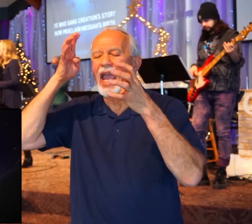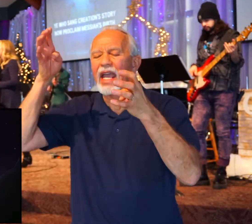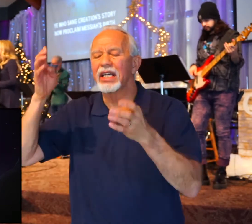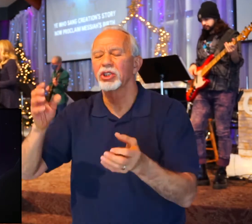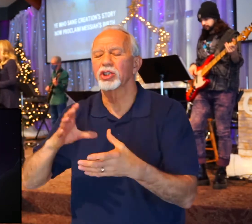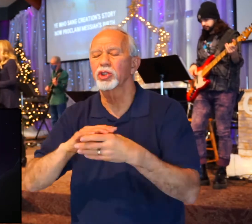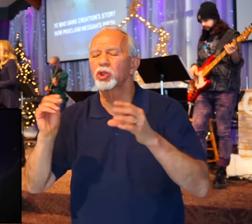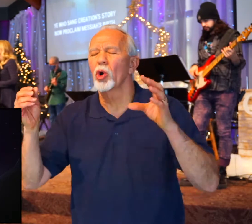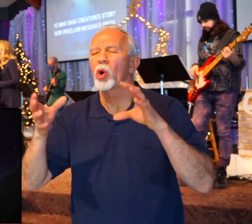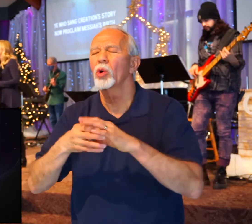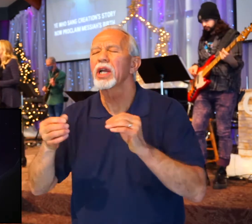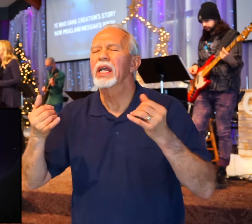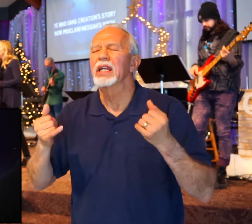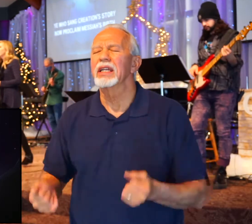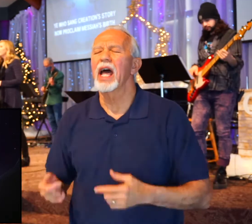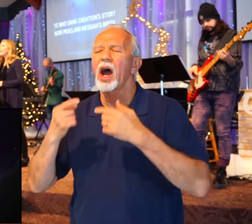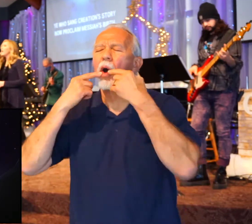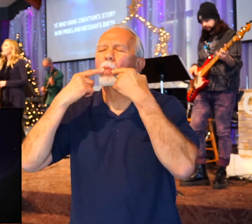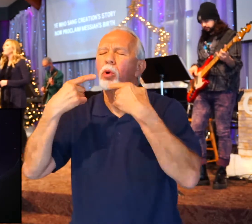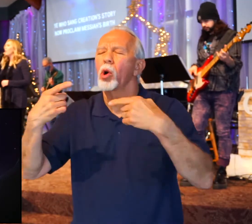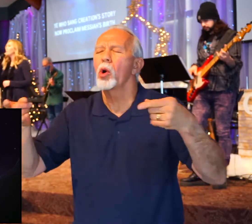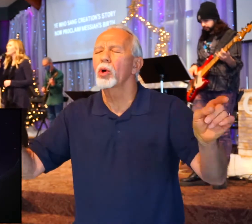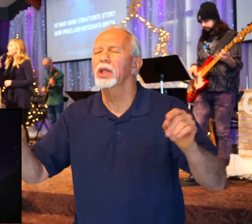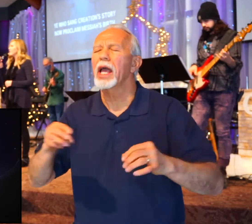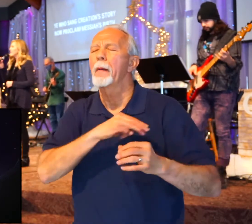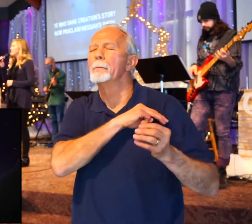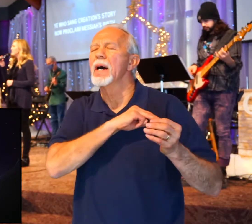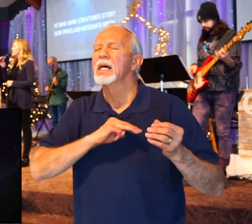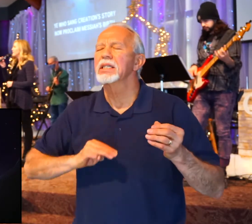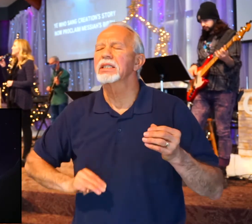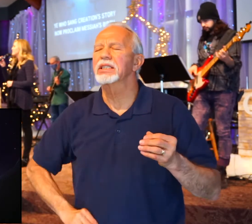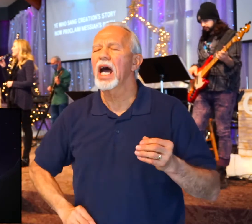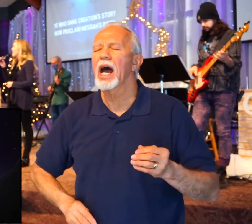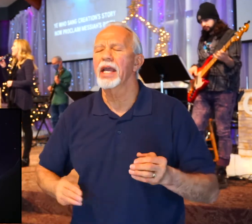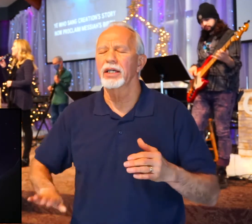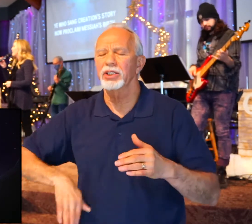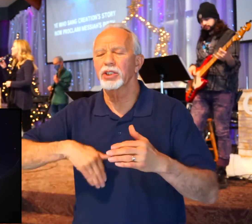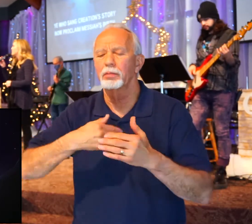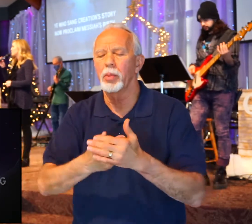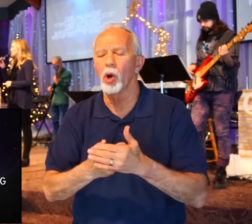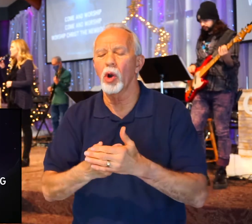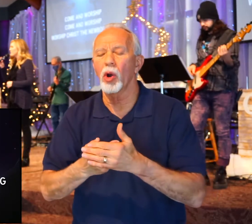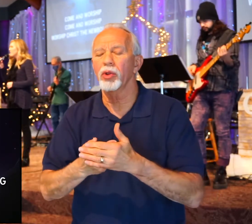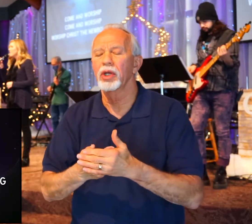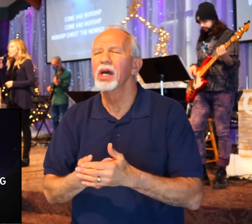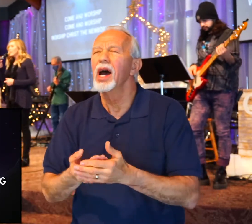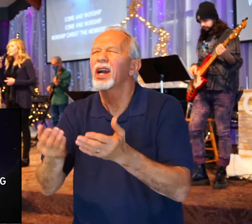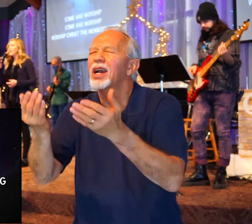Now proclaim the Messiah.